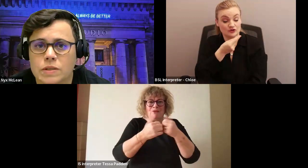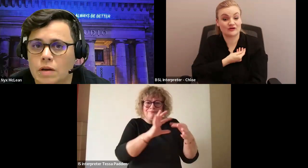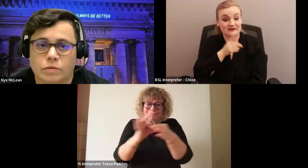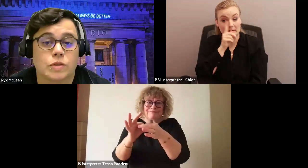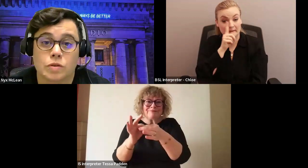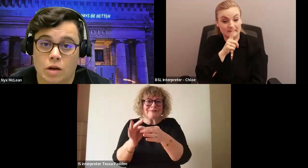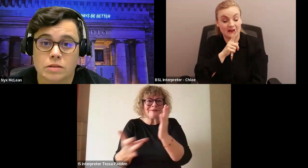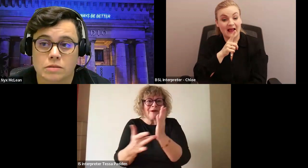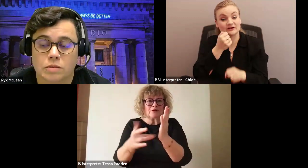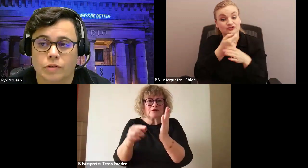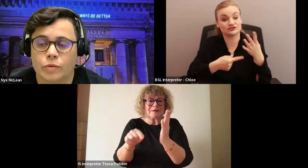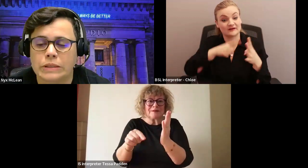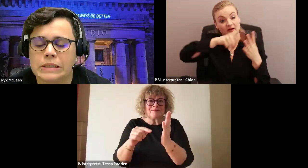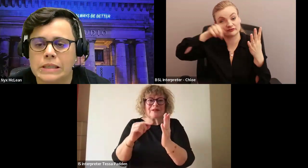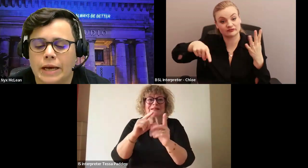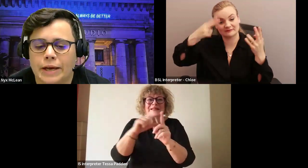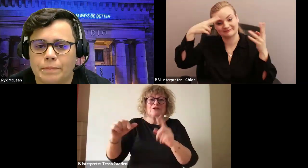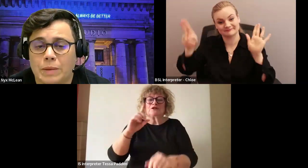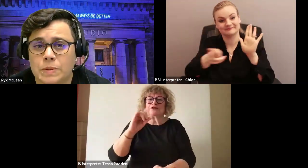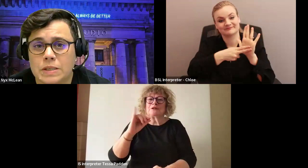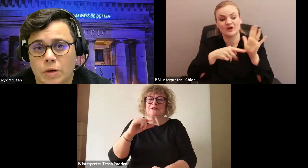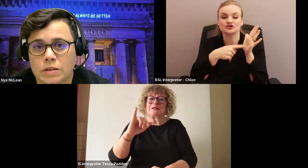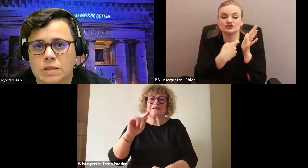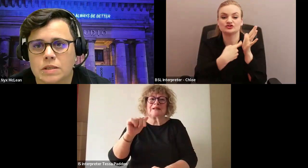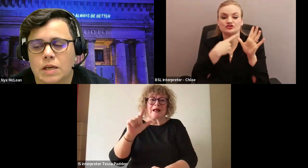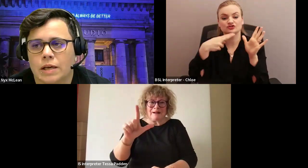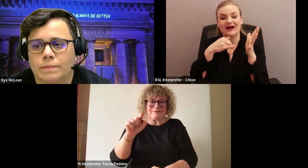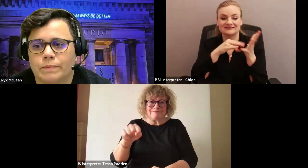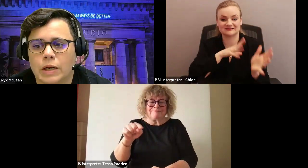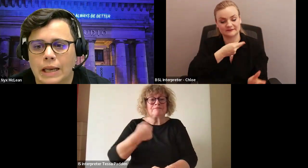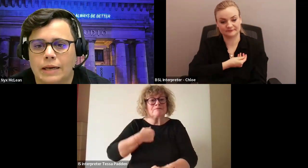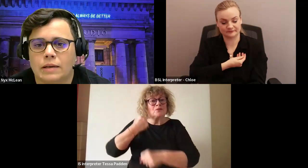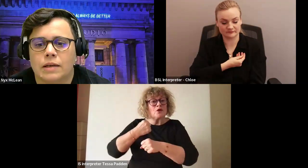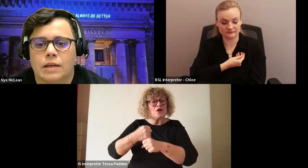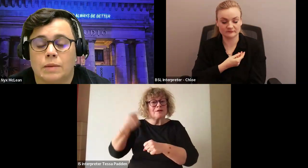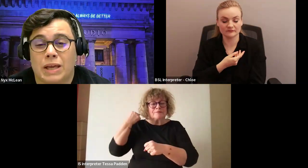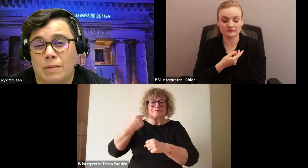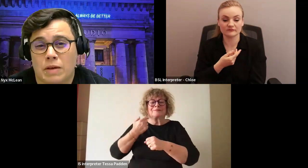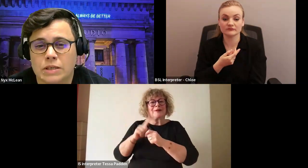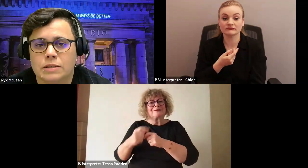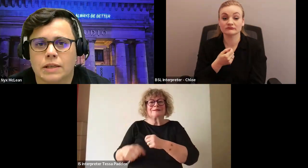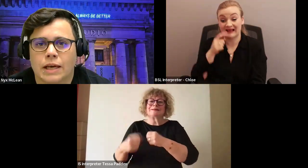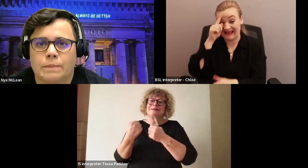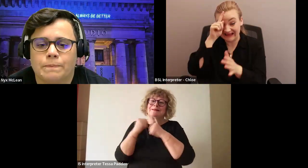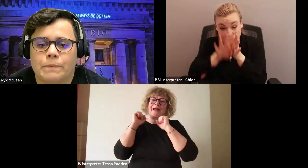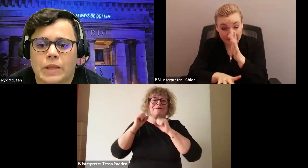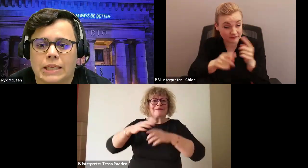gender diverse, I will just use trans going forward, people's experiences online, it became